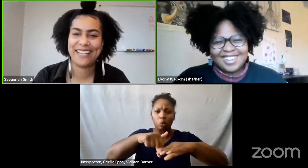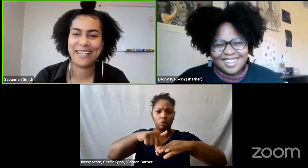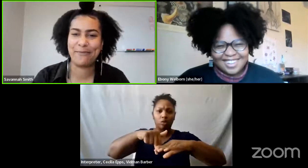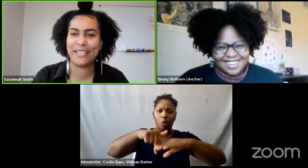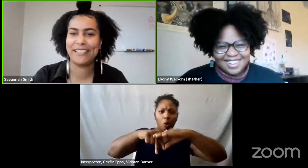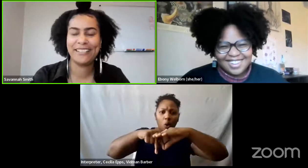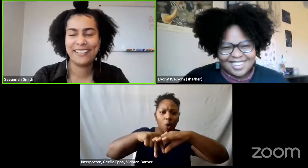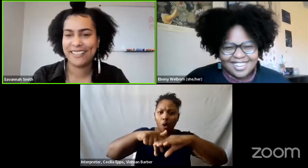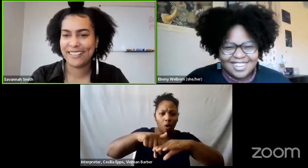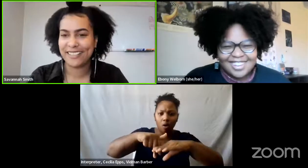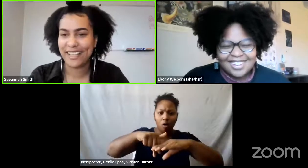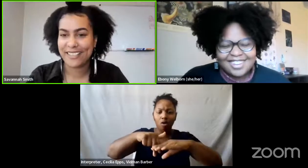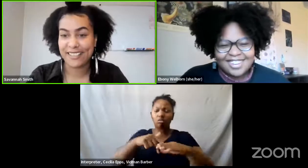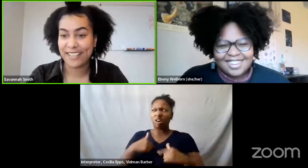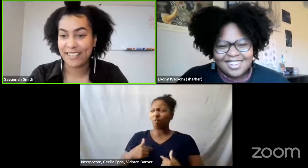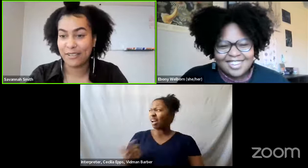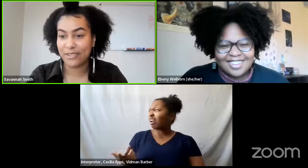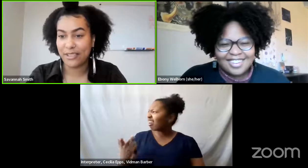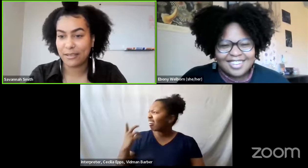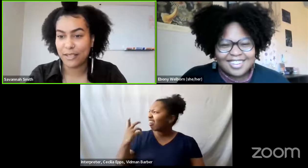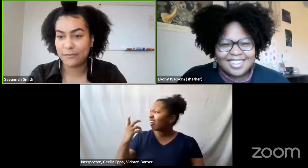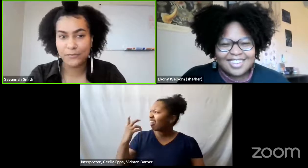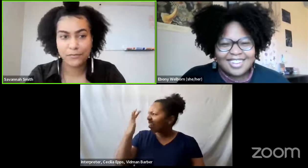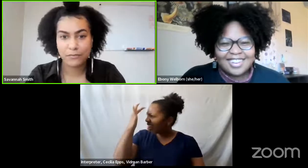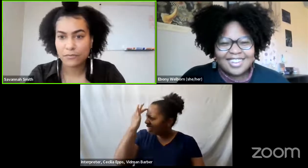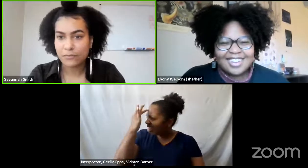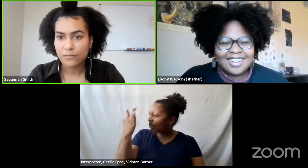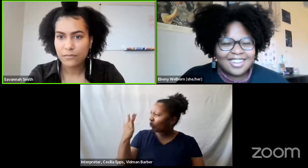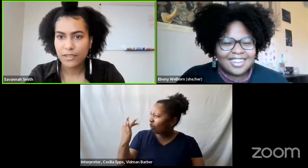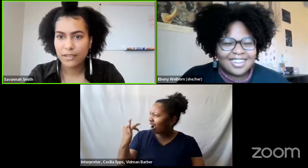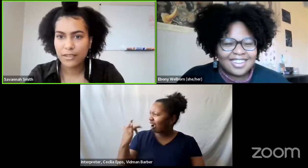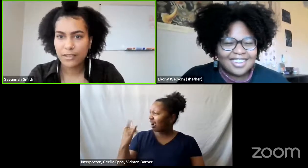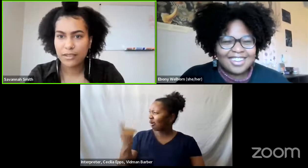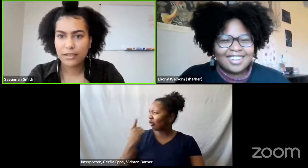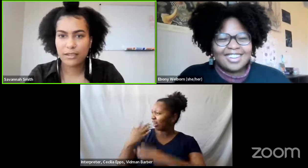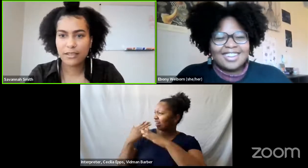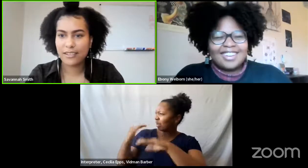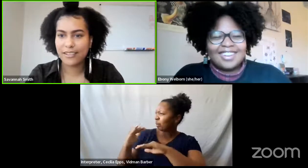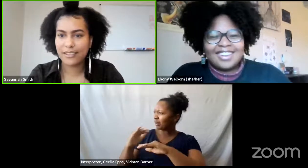so irritating, but that's how it was talked about.